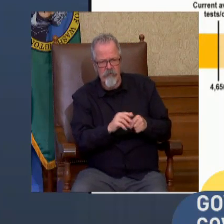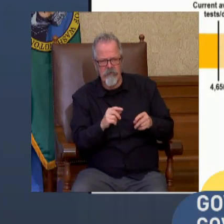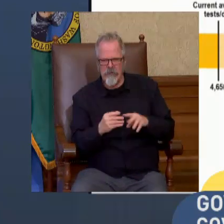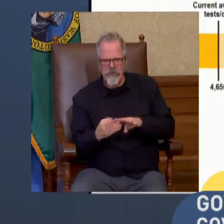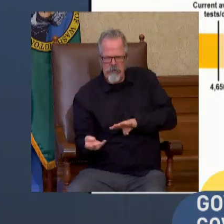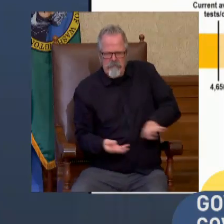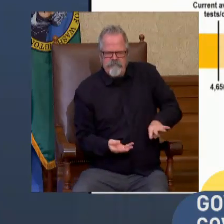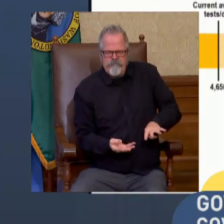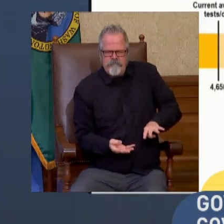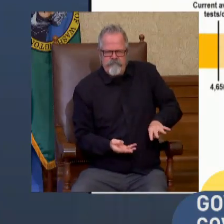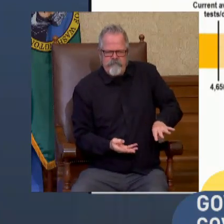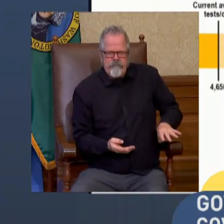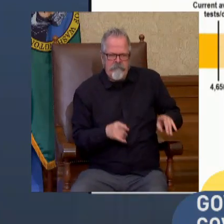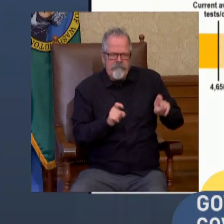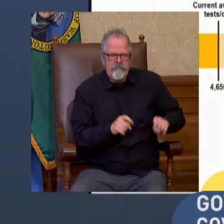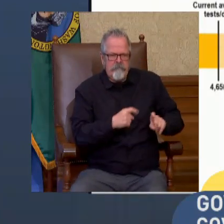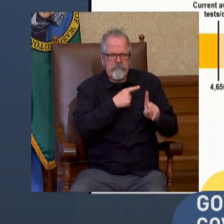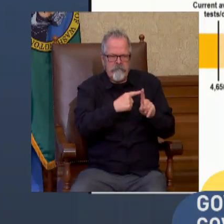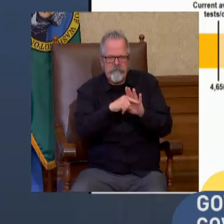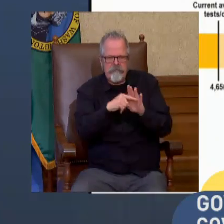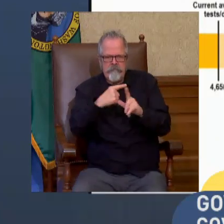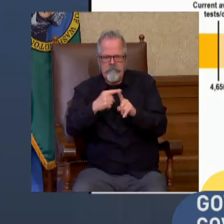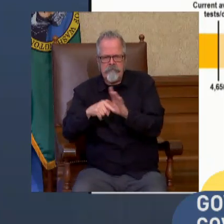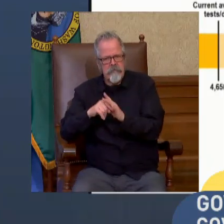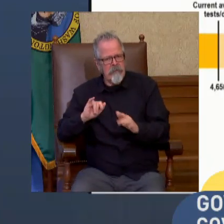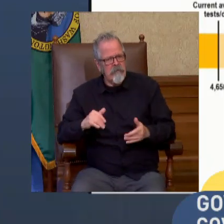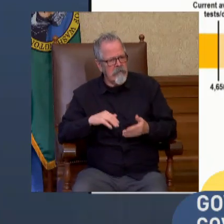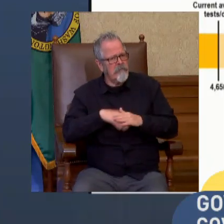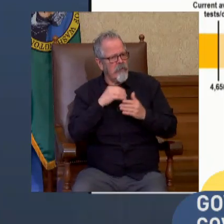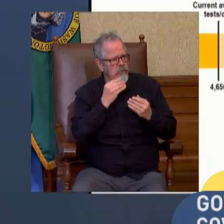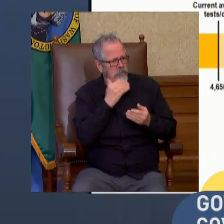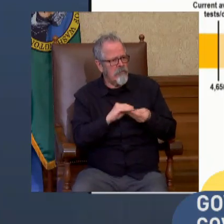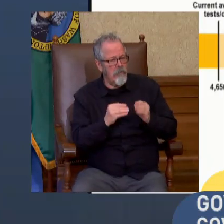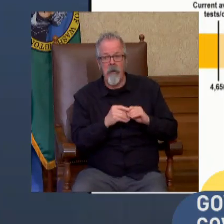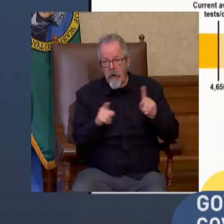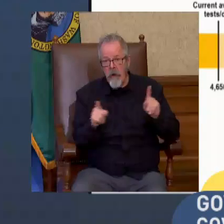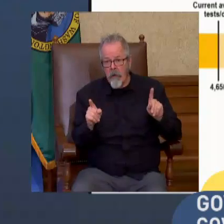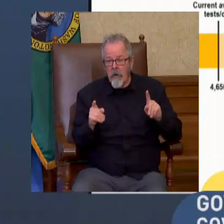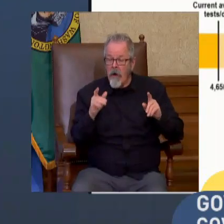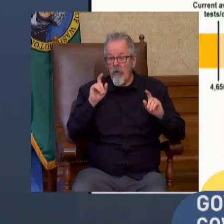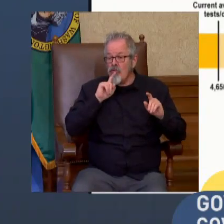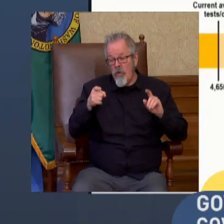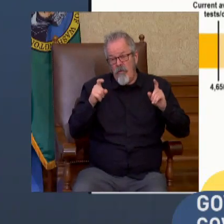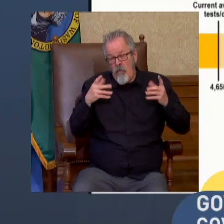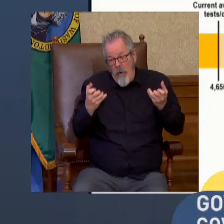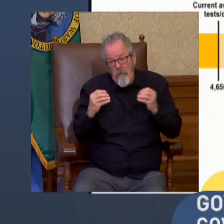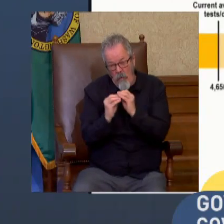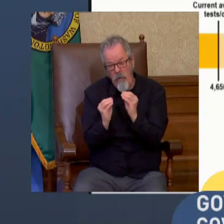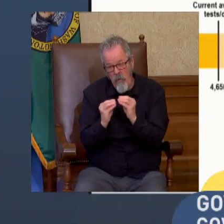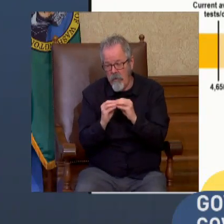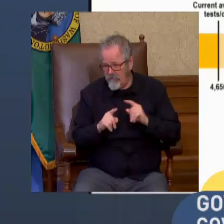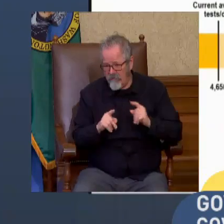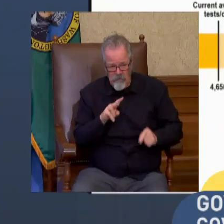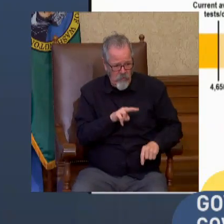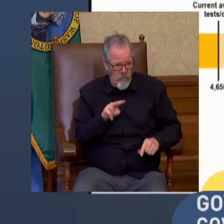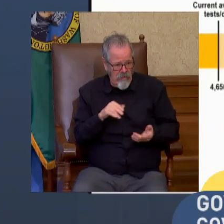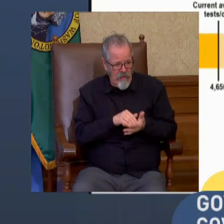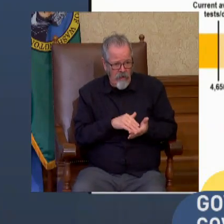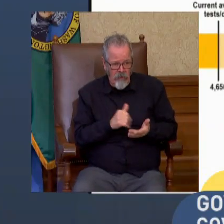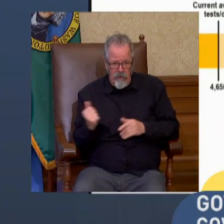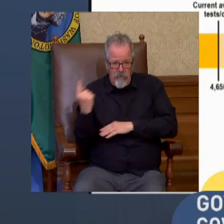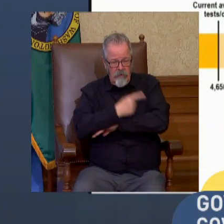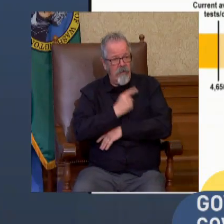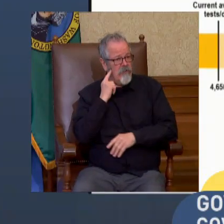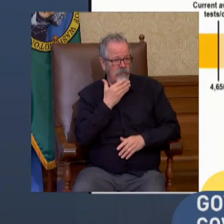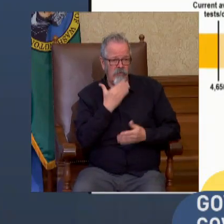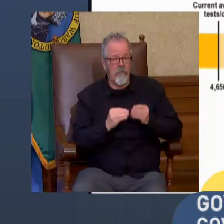be a good start. Unfortunately, because we don't have additional swabs and the viral transfer